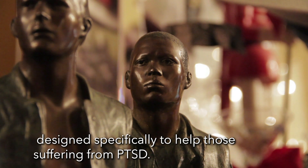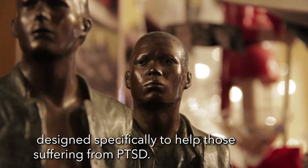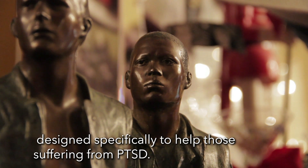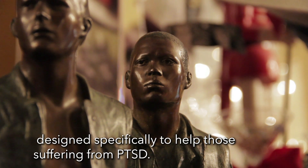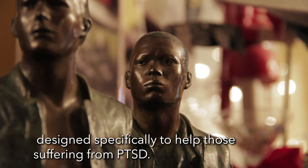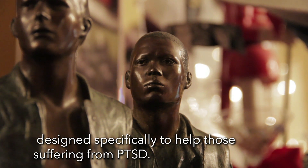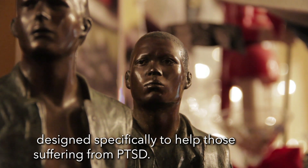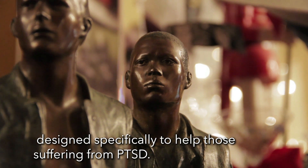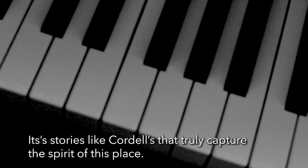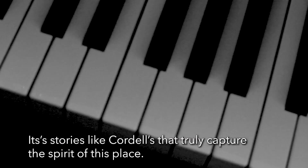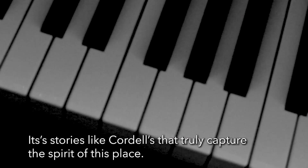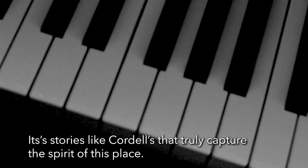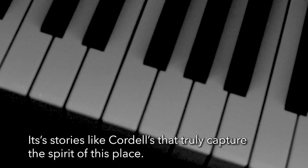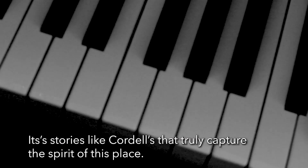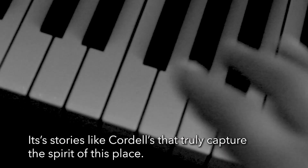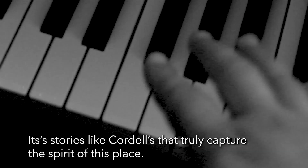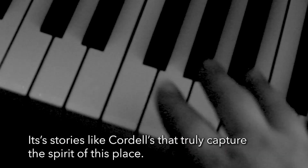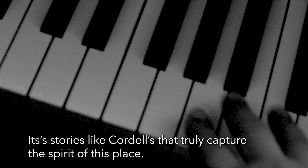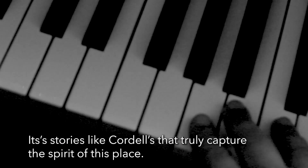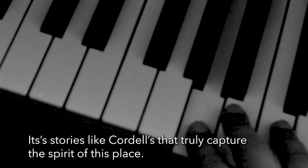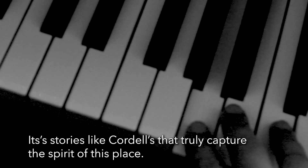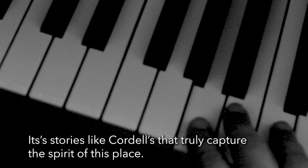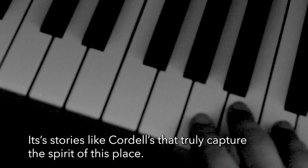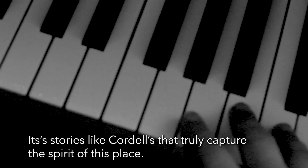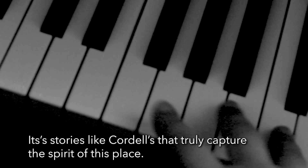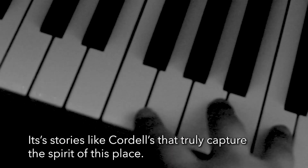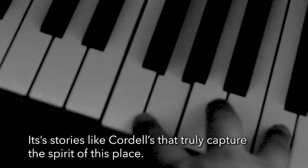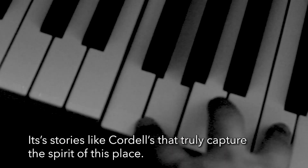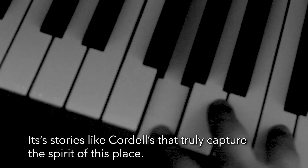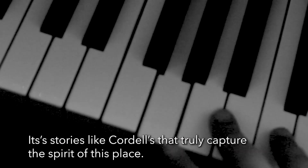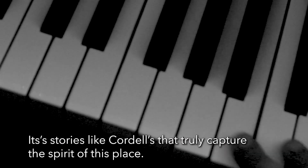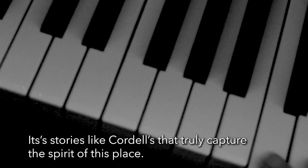PTSD. It's stories like Cordell's that truly capture the spirit of this place.